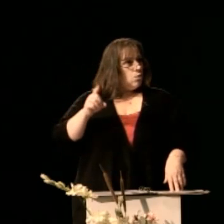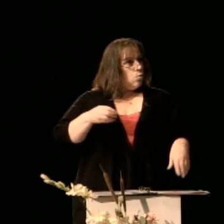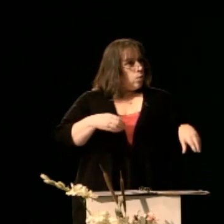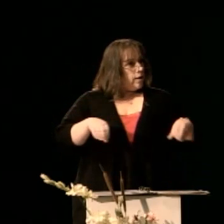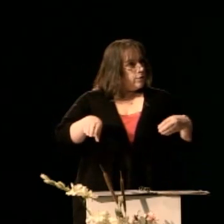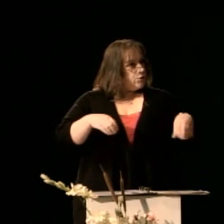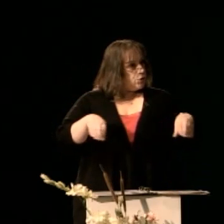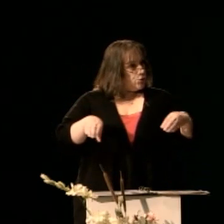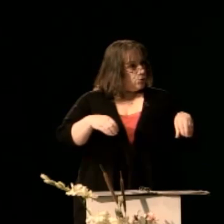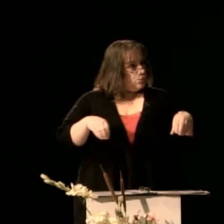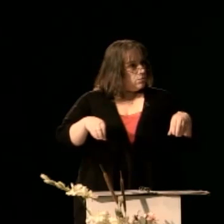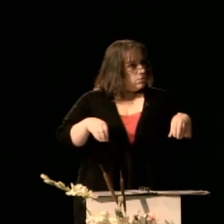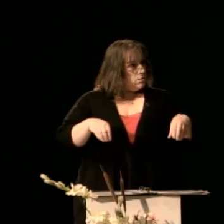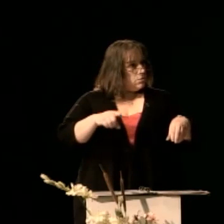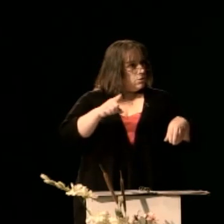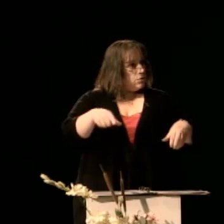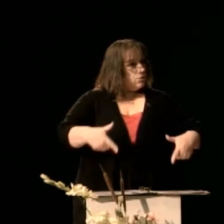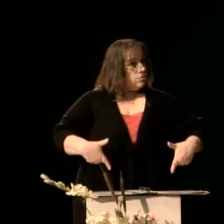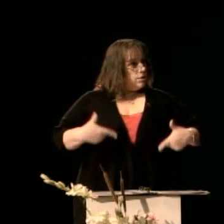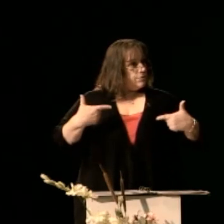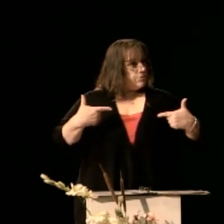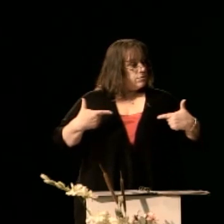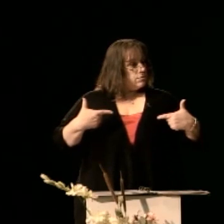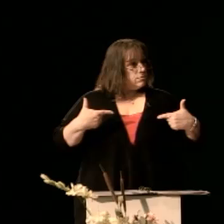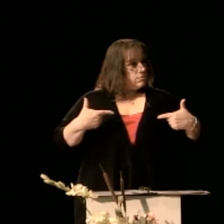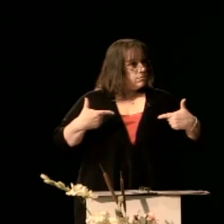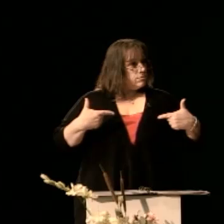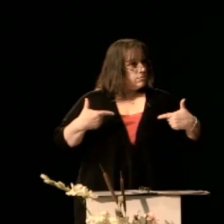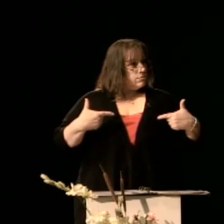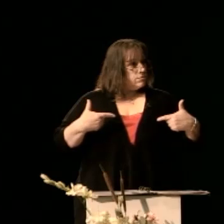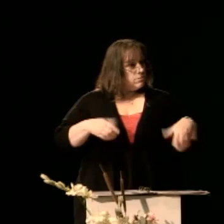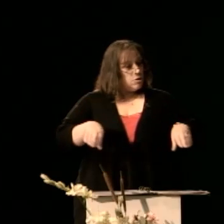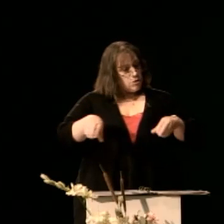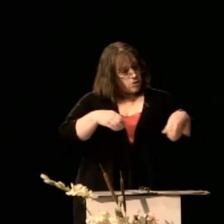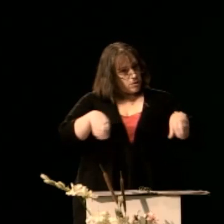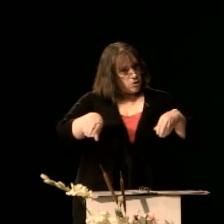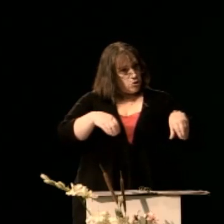Where do you live? So this is do.